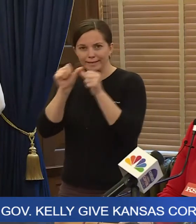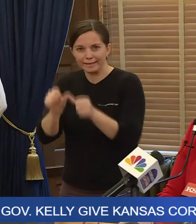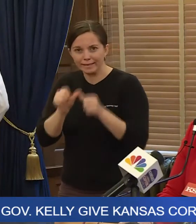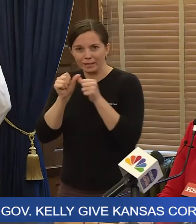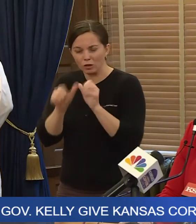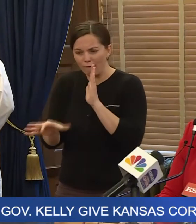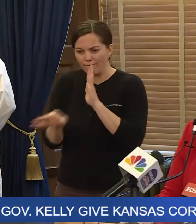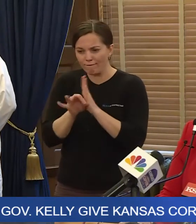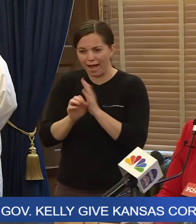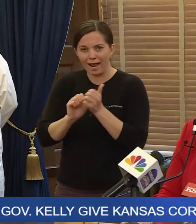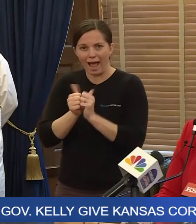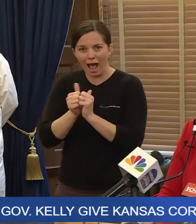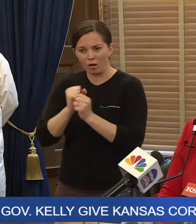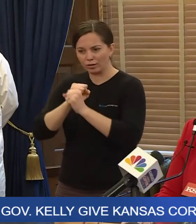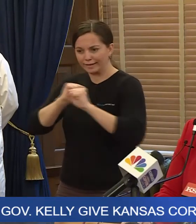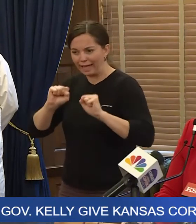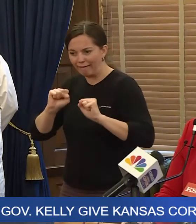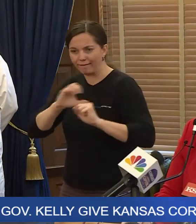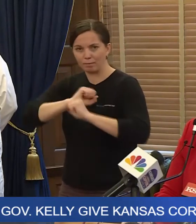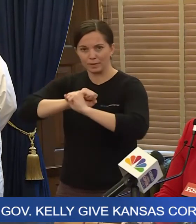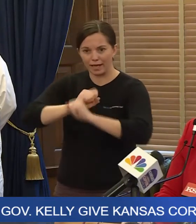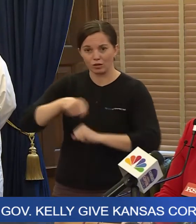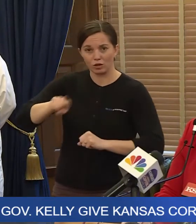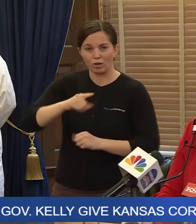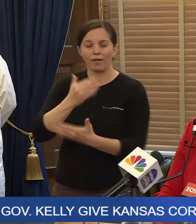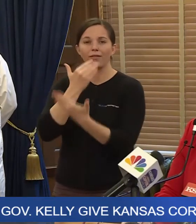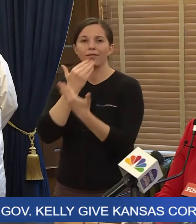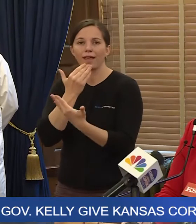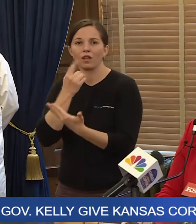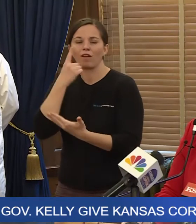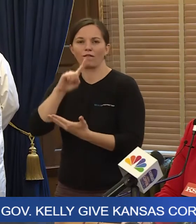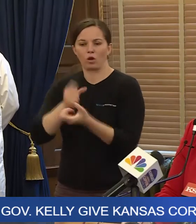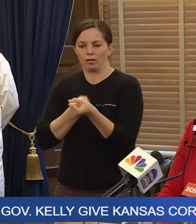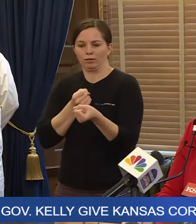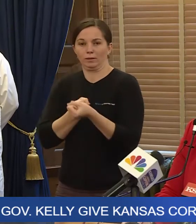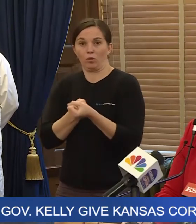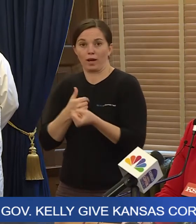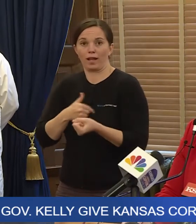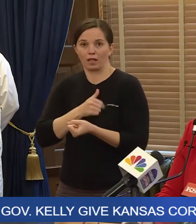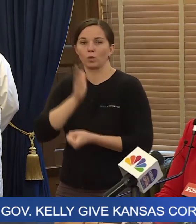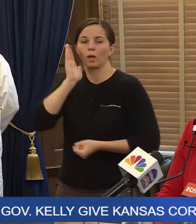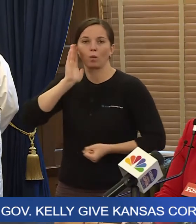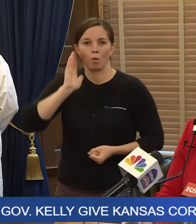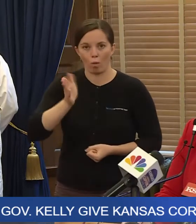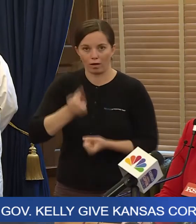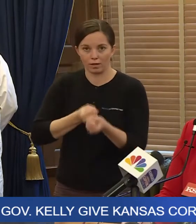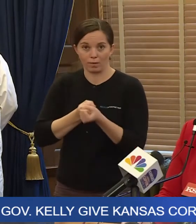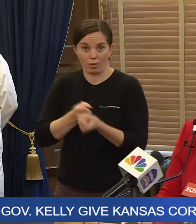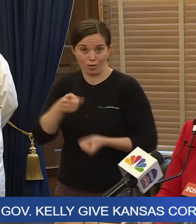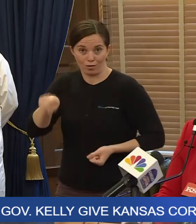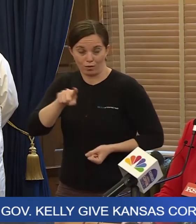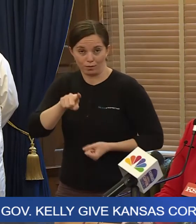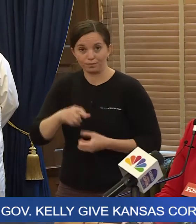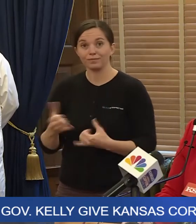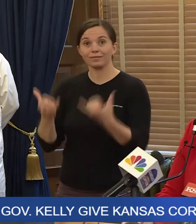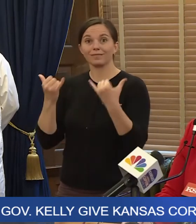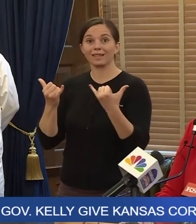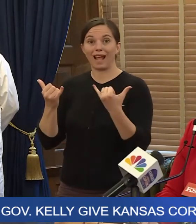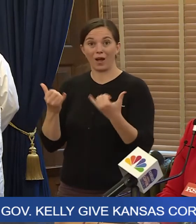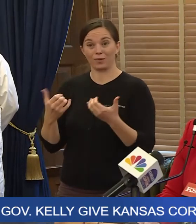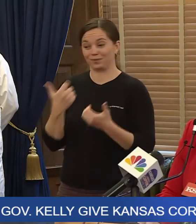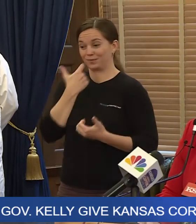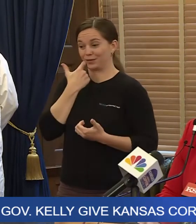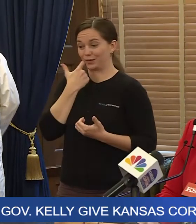and safety like you do for ours. And thank you for having our backs, and we will have yours. Now, shifting to recent